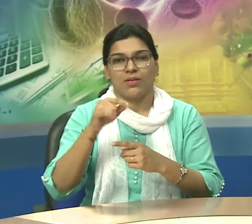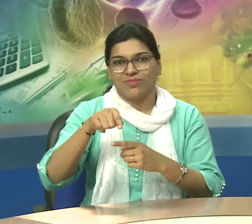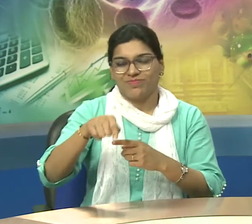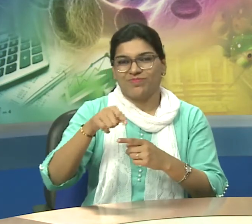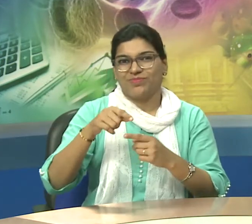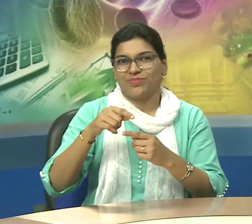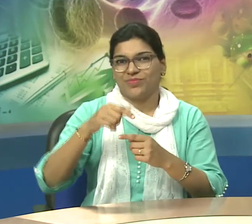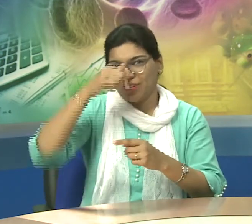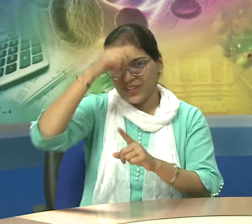1916